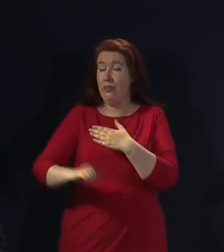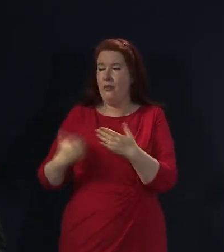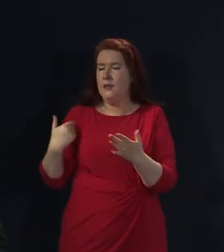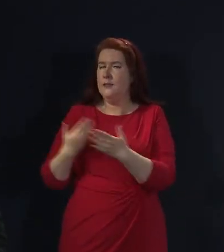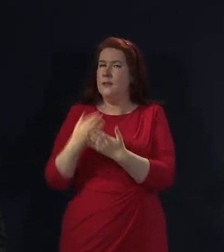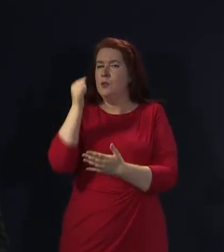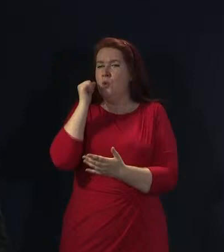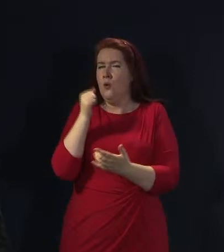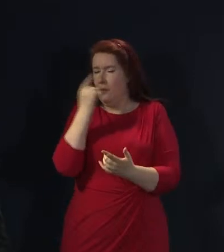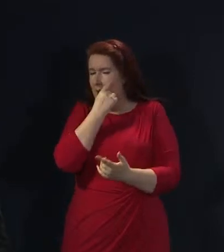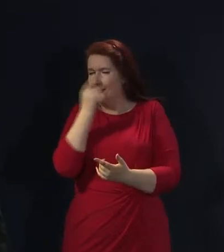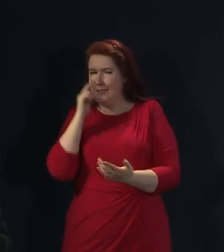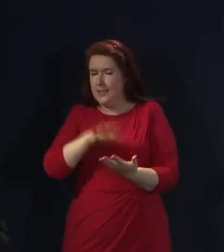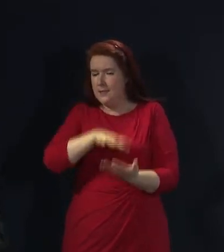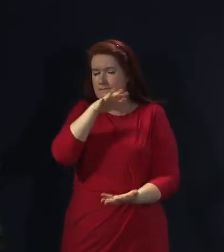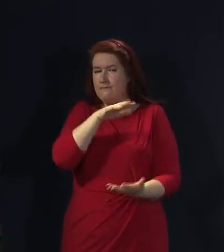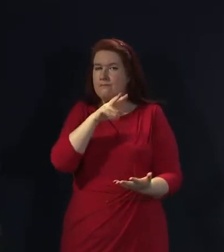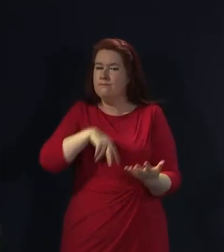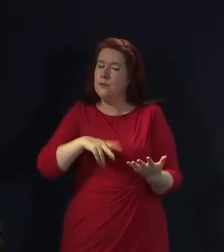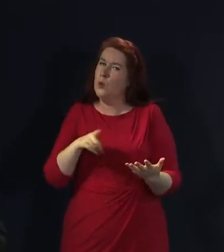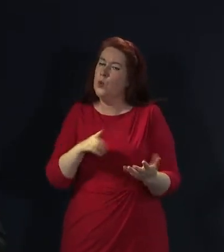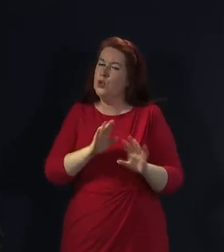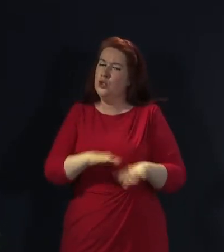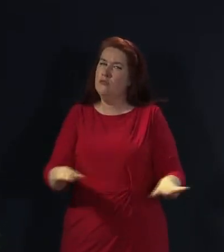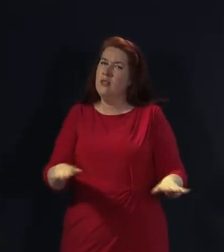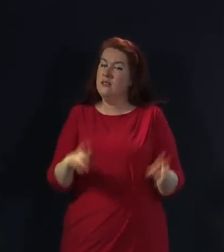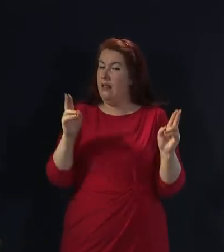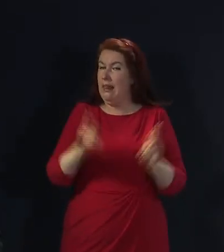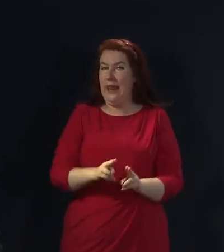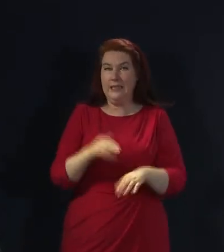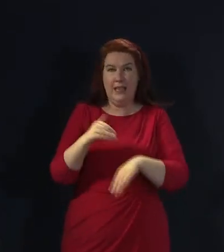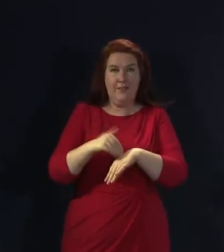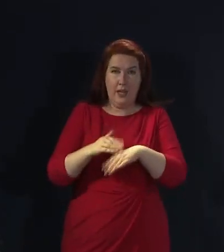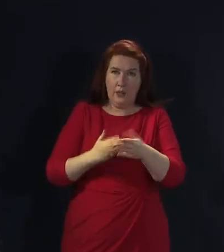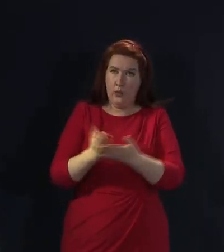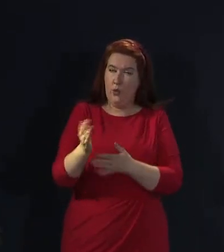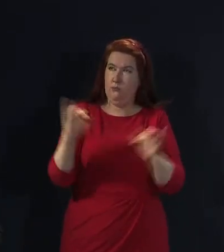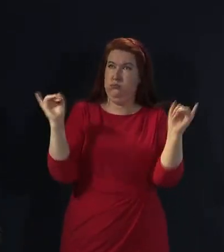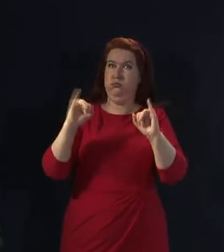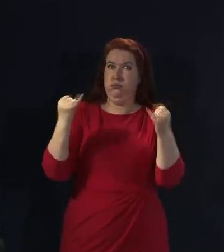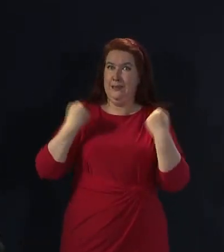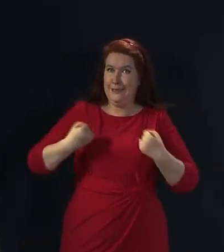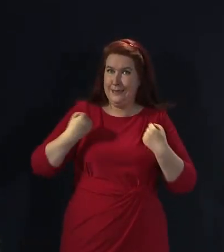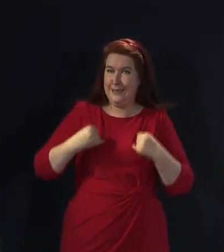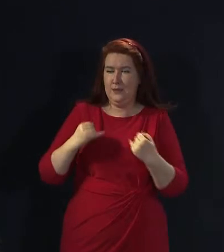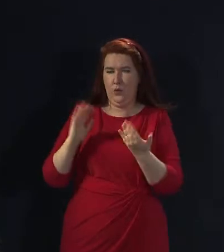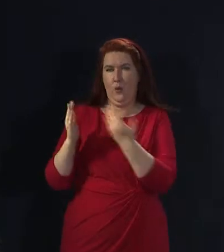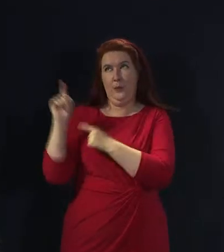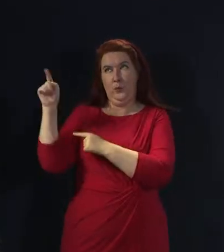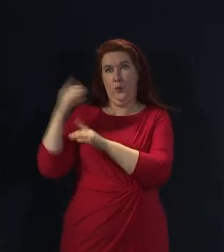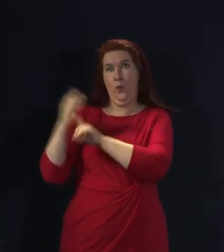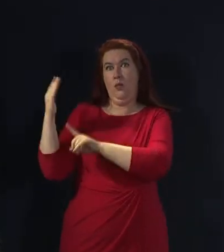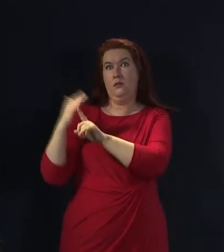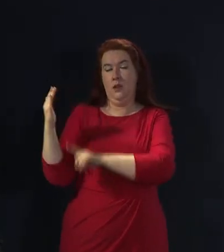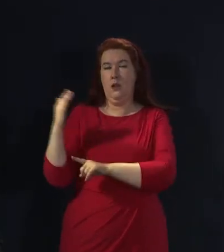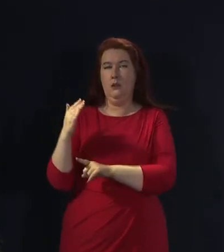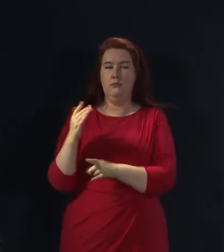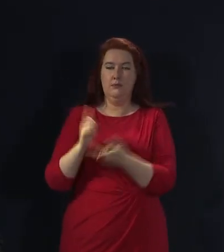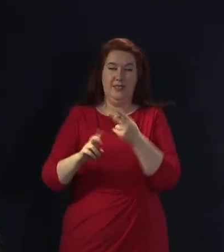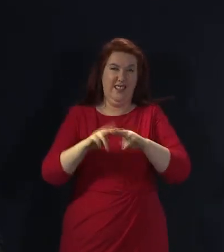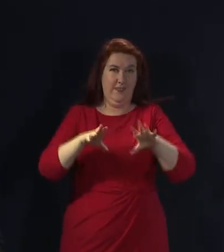that we've gathered that children are much less affected by severe disease than older people when they're infected